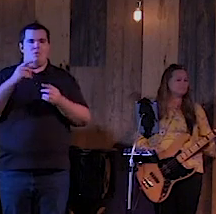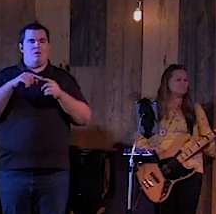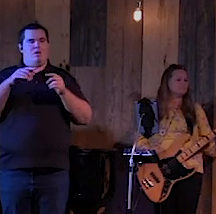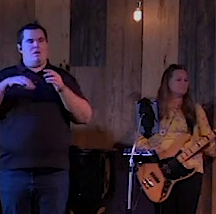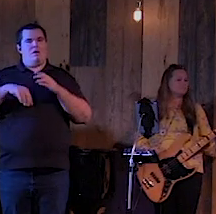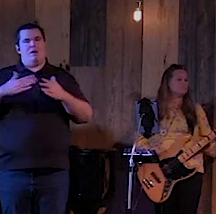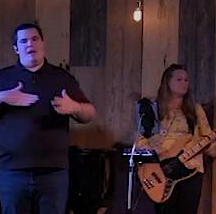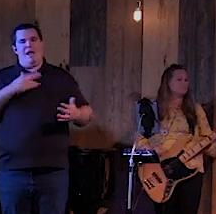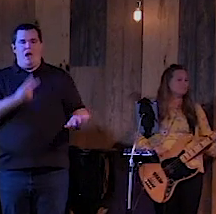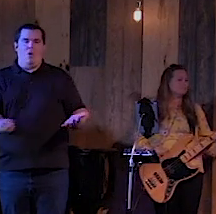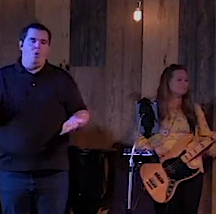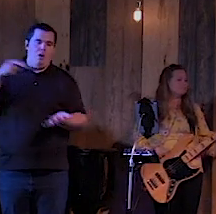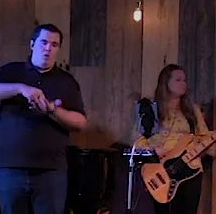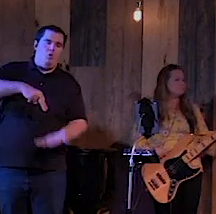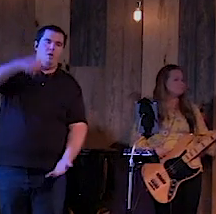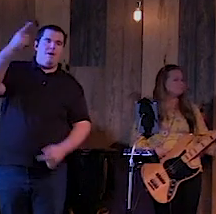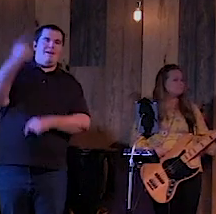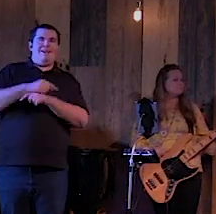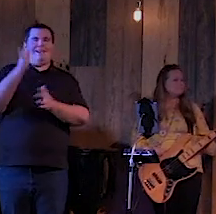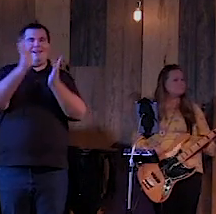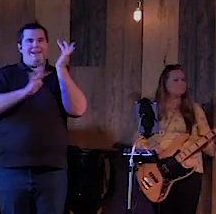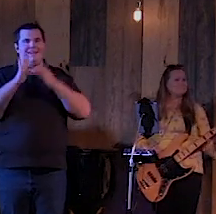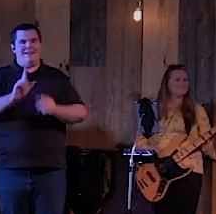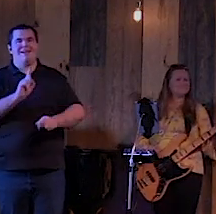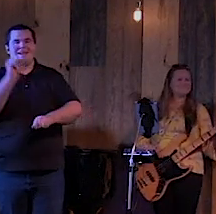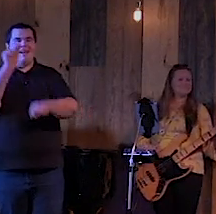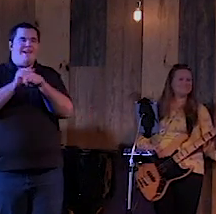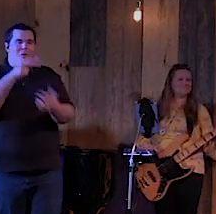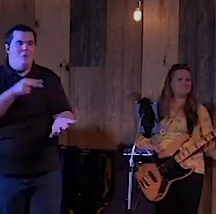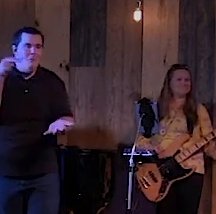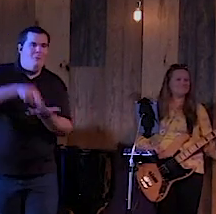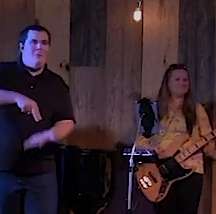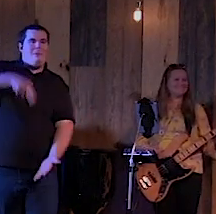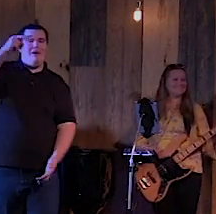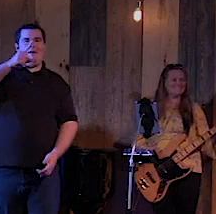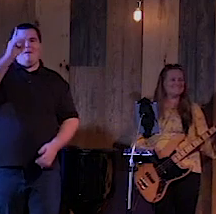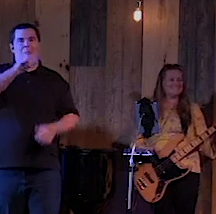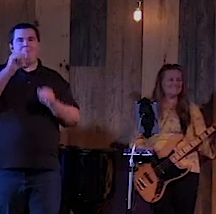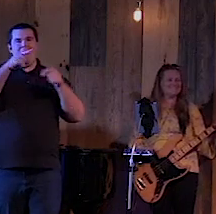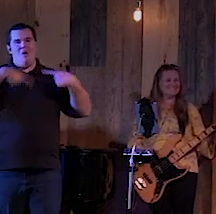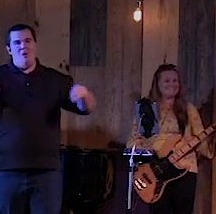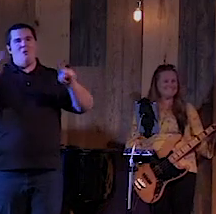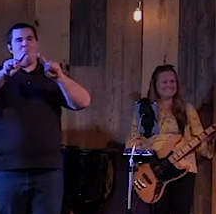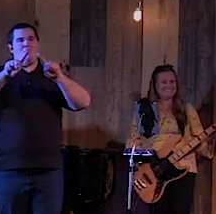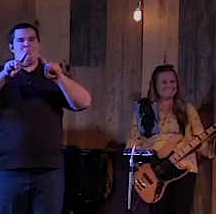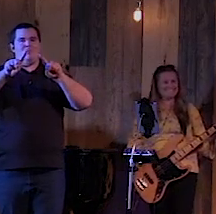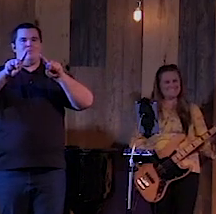know, happy Resurrection Day. He is risen. He is risen indeed. May God bless you.